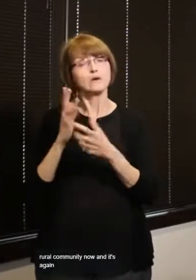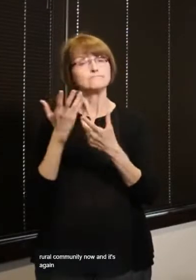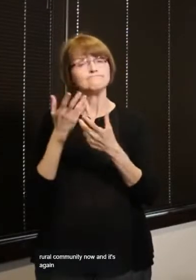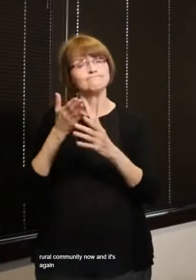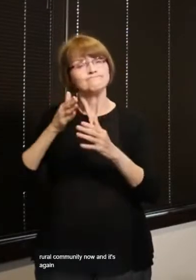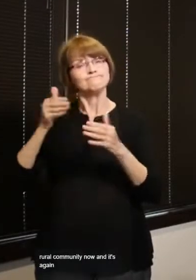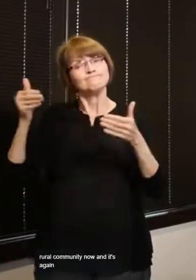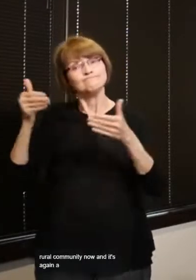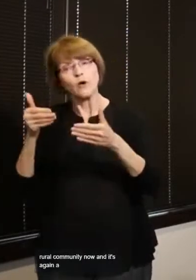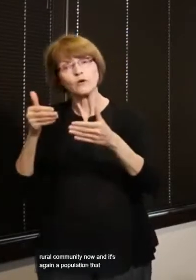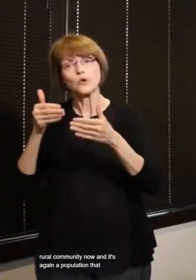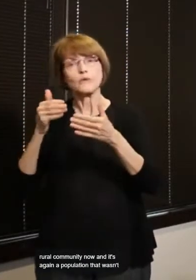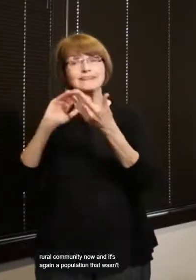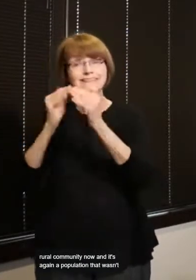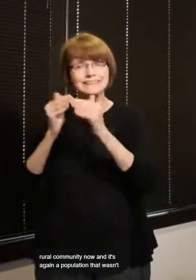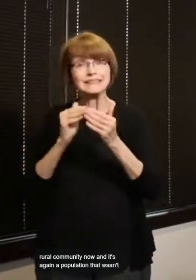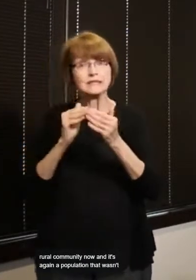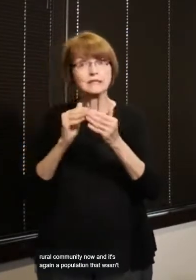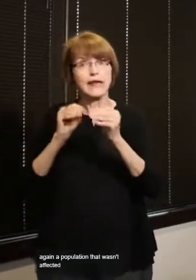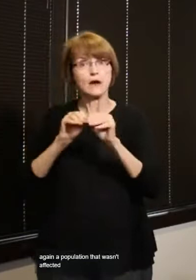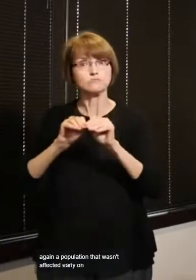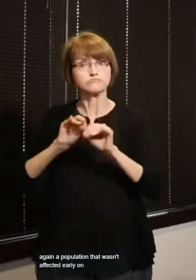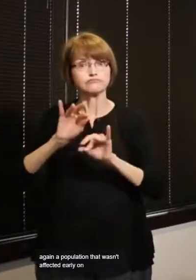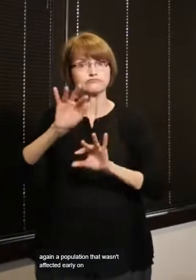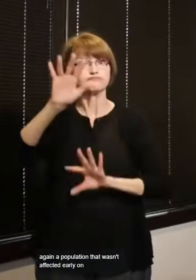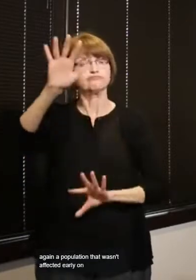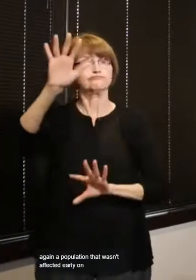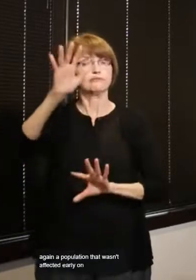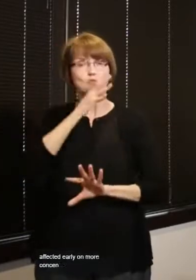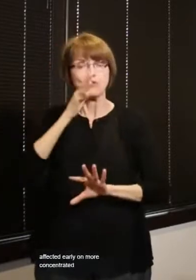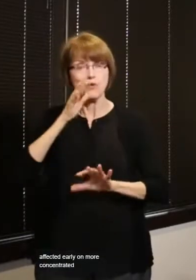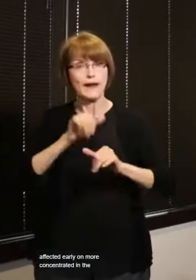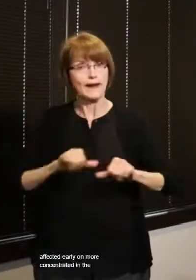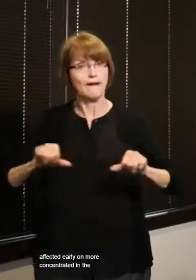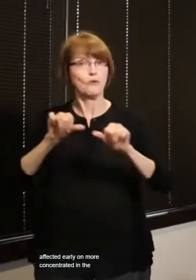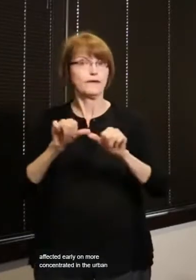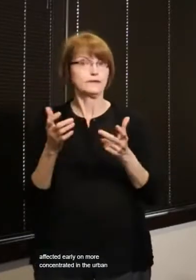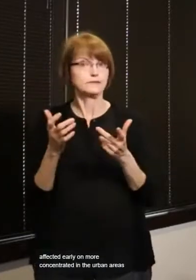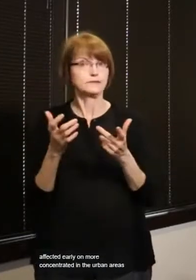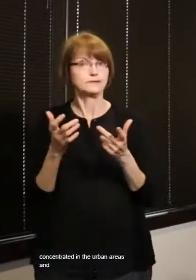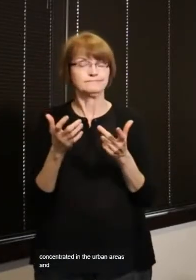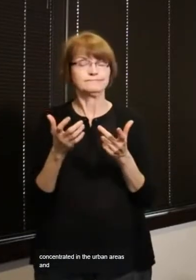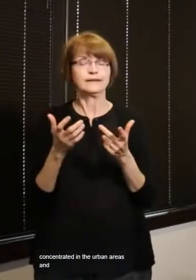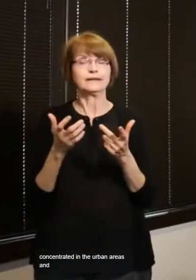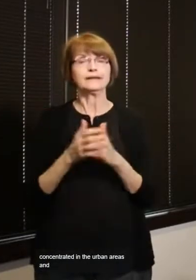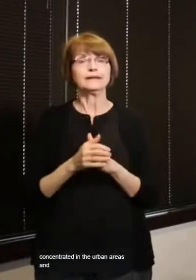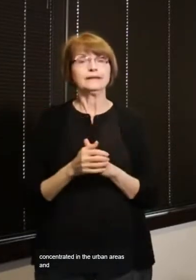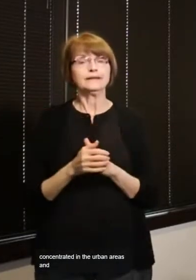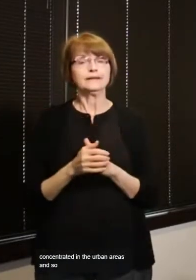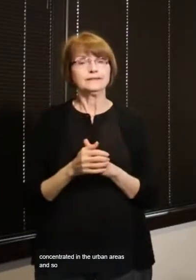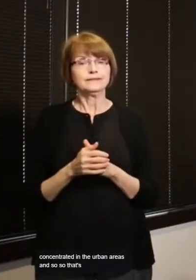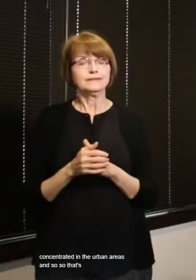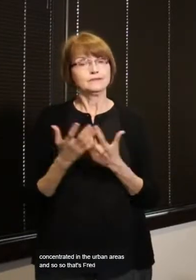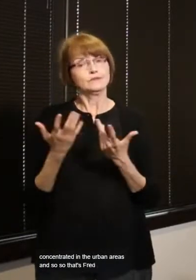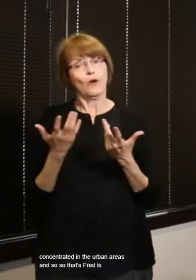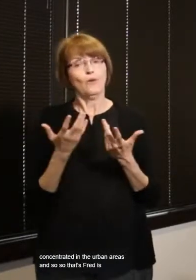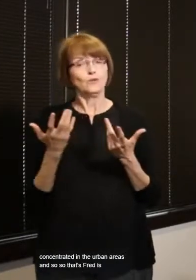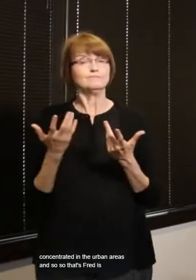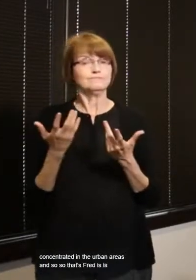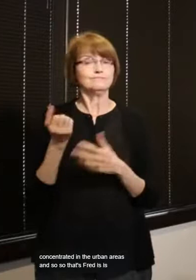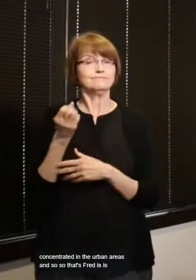a population that wasn't affected early on, was more concentrated in the urban areas. And so that spread is